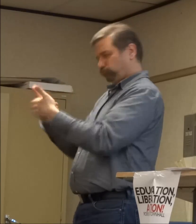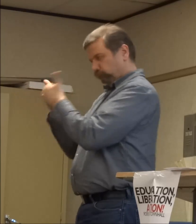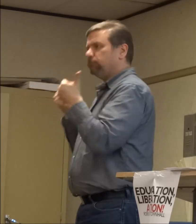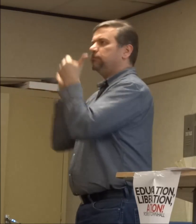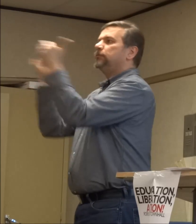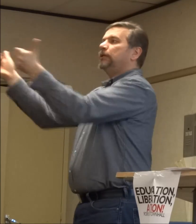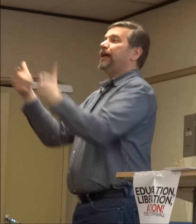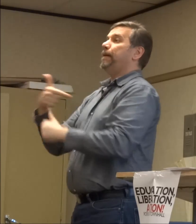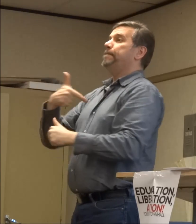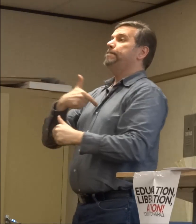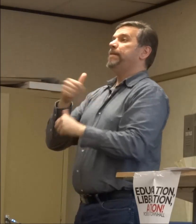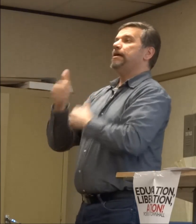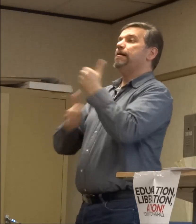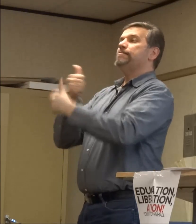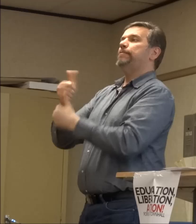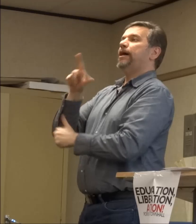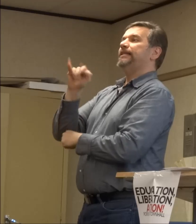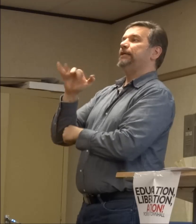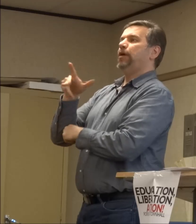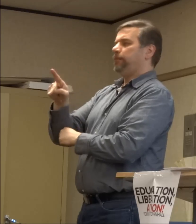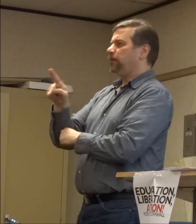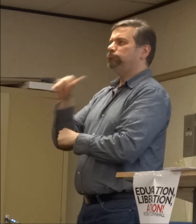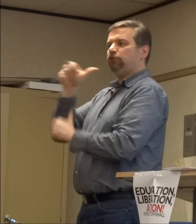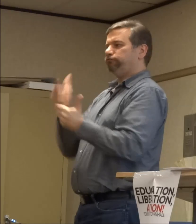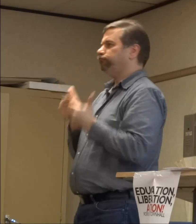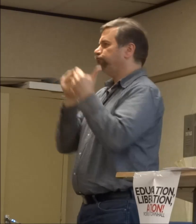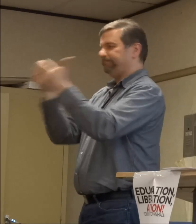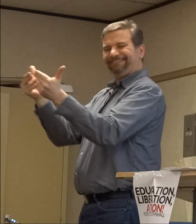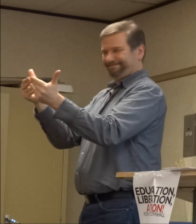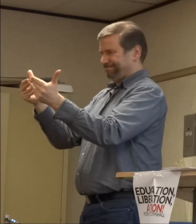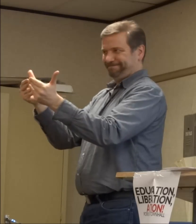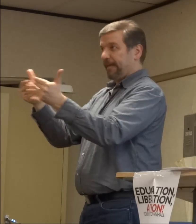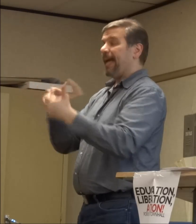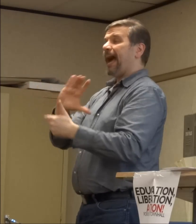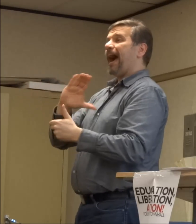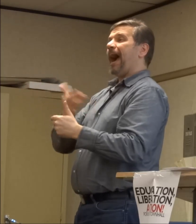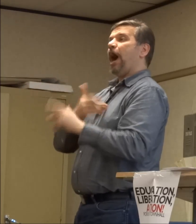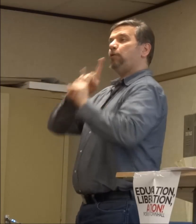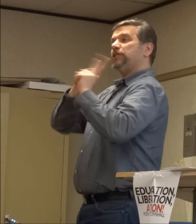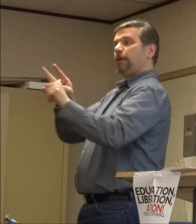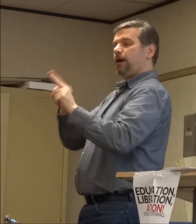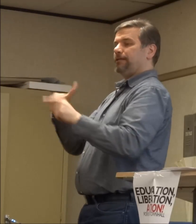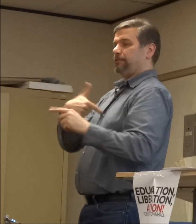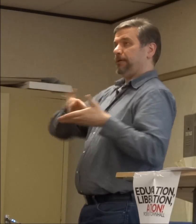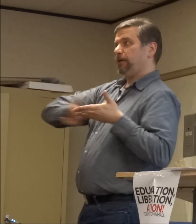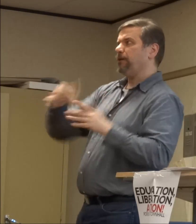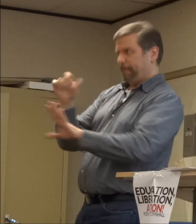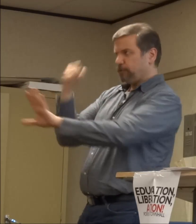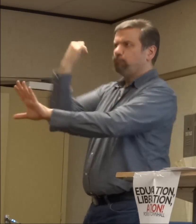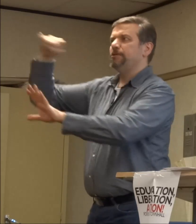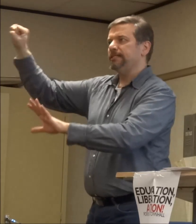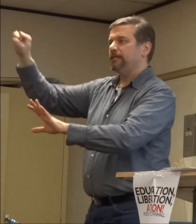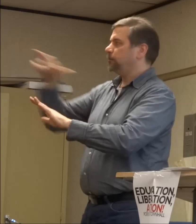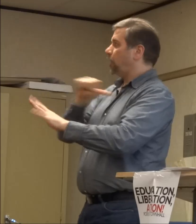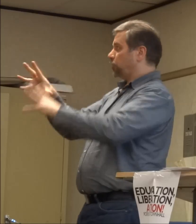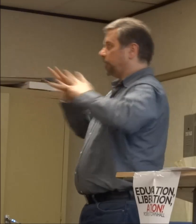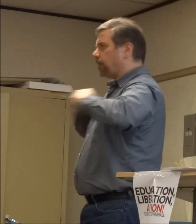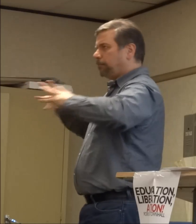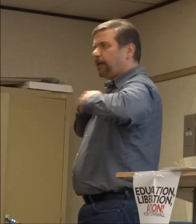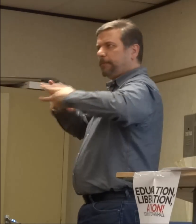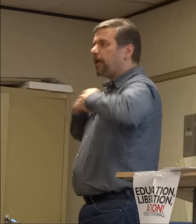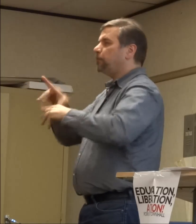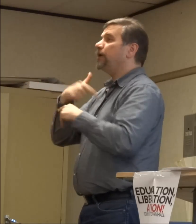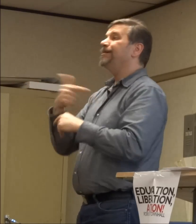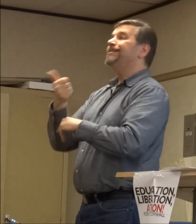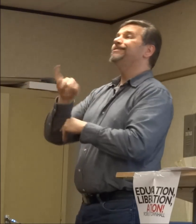TYP alumni, I can attest that we do not do that. It is our response as marginalized people to resist. We have resisted the attacks